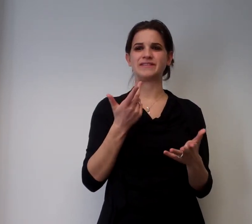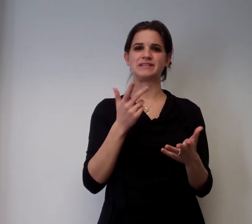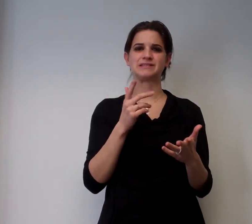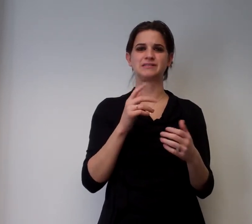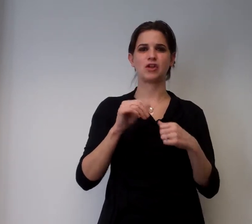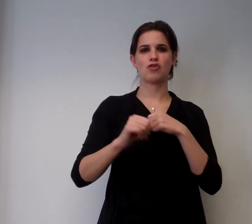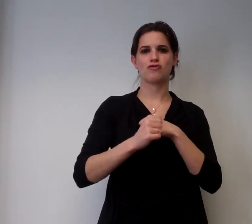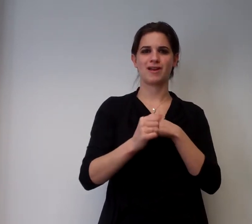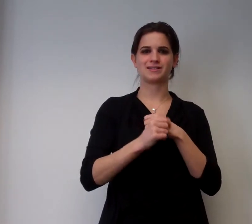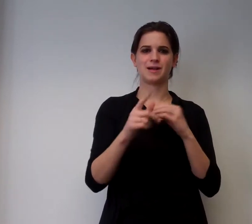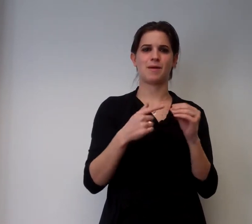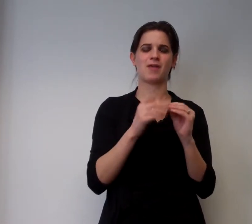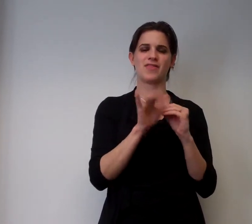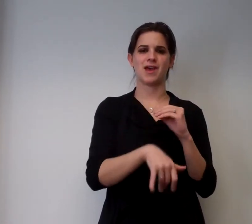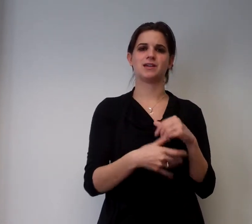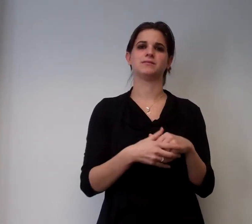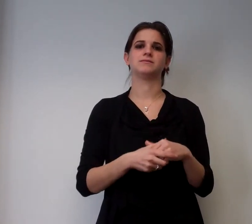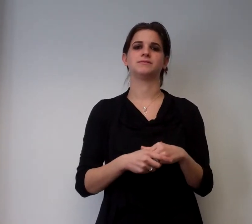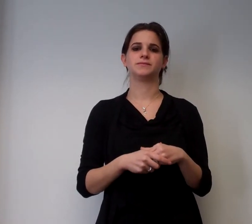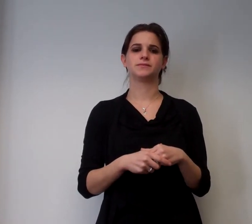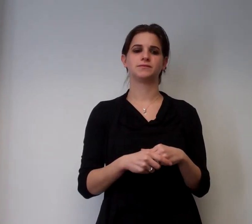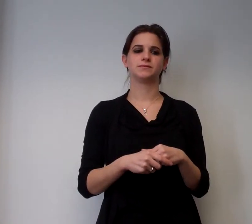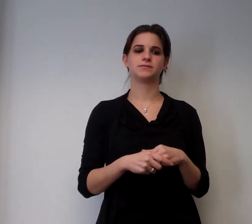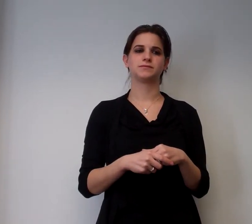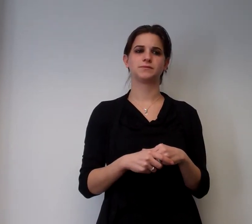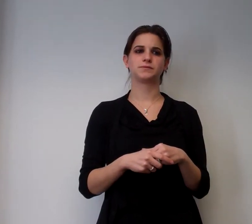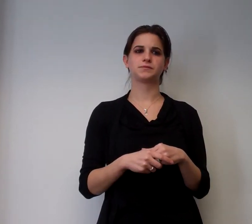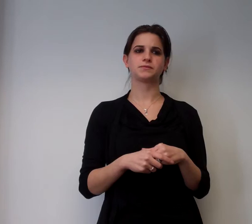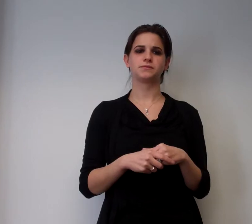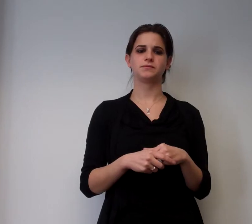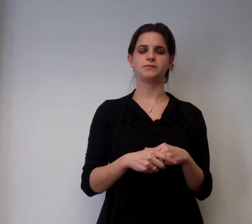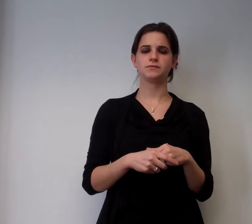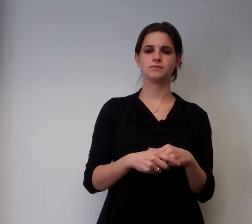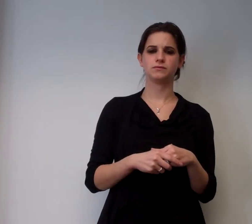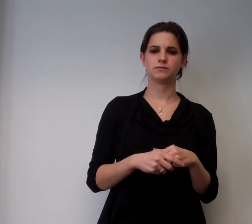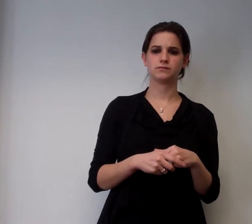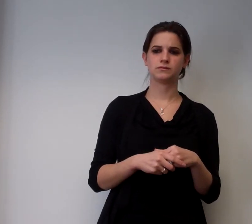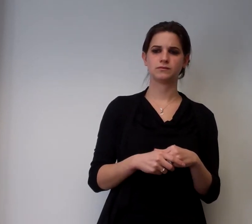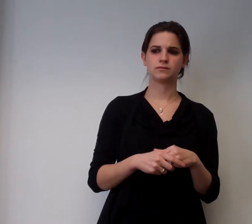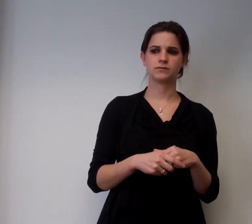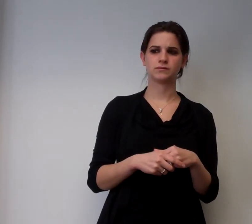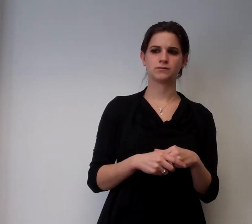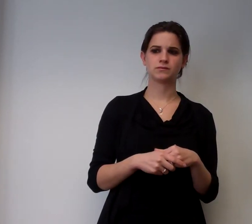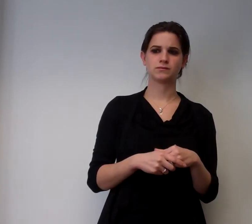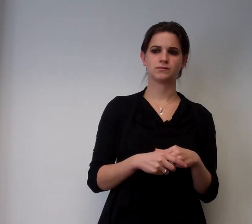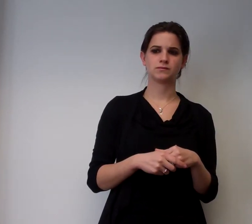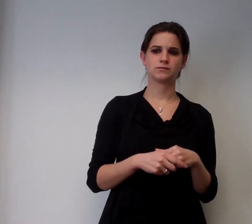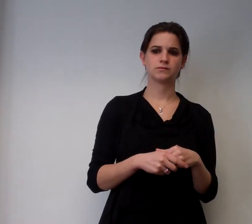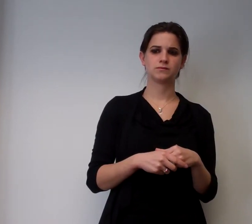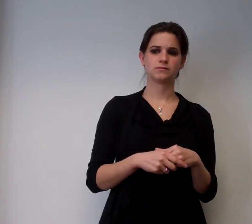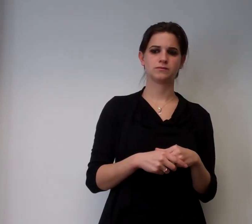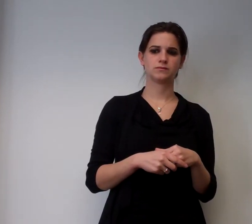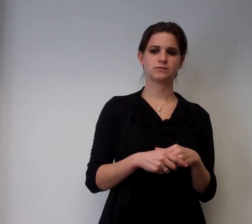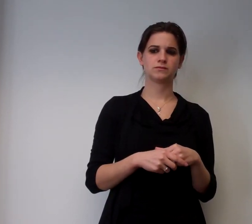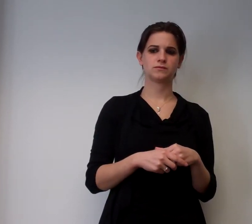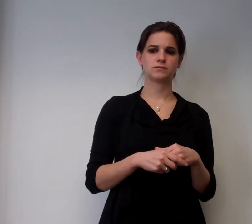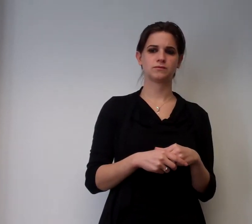I think, in the North became sympathetic with the cause of civil rights because they saw that it was taking this nonviolent kind of approach.